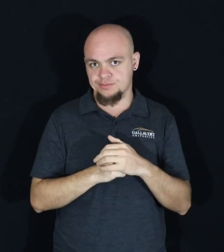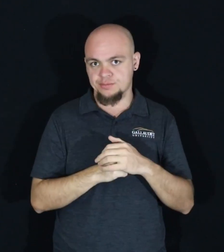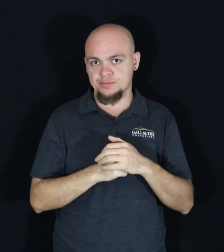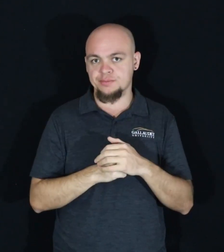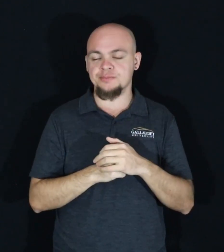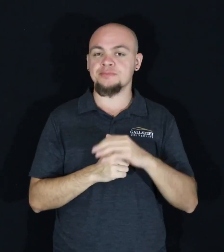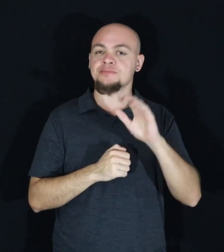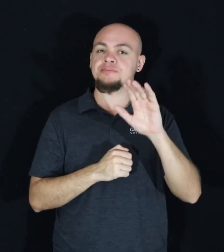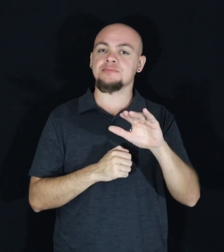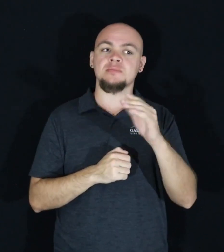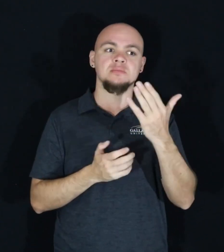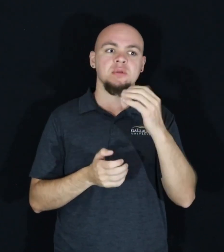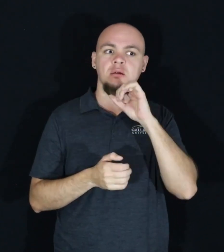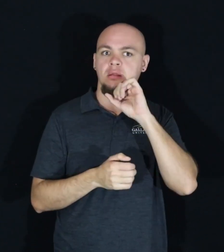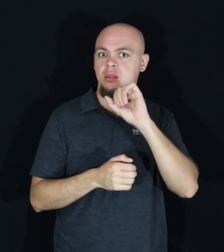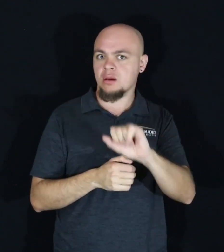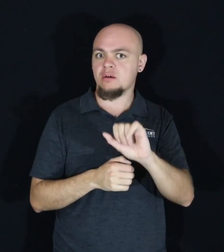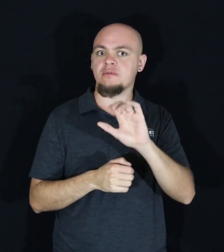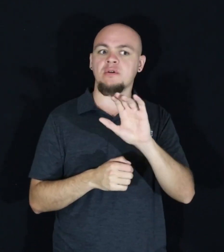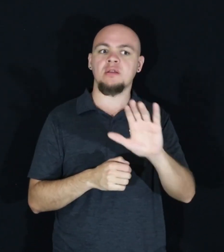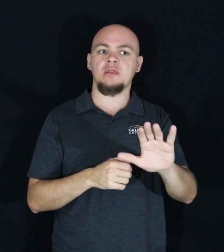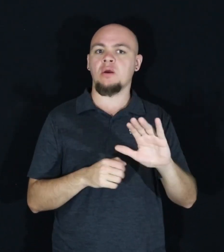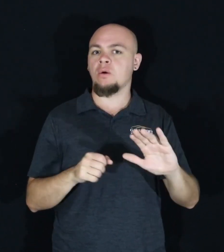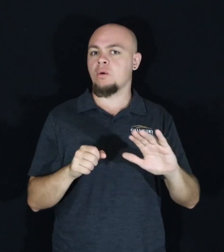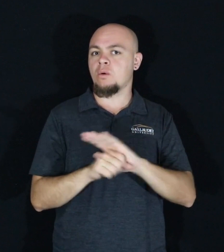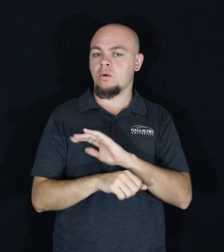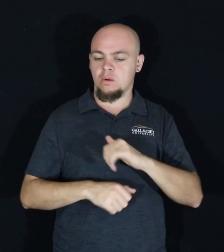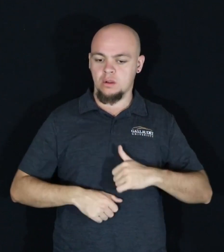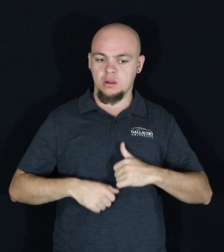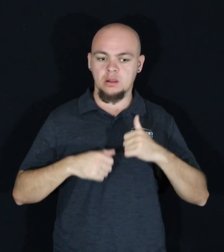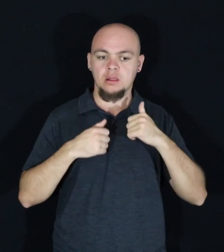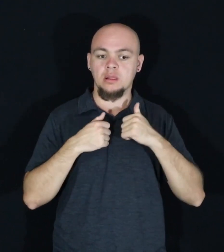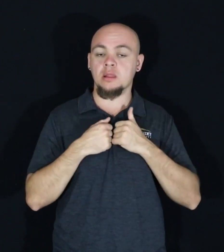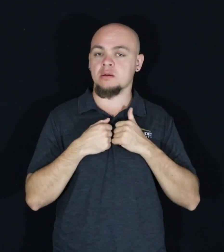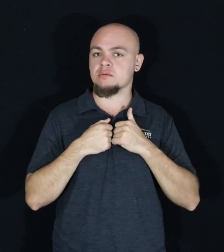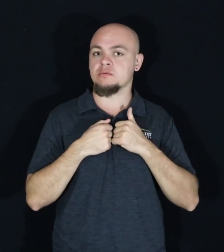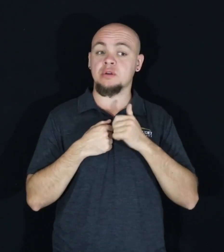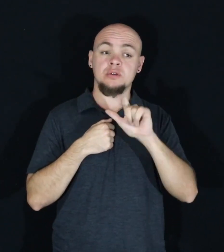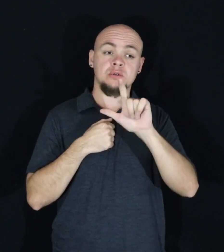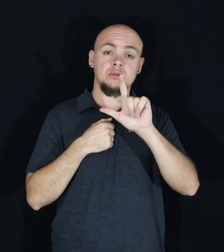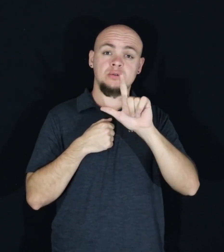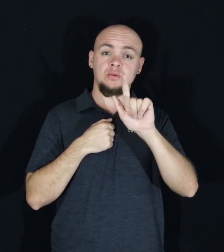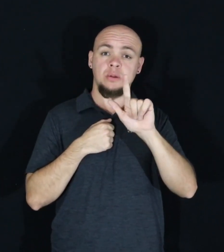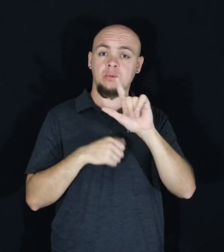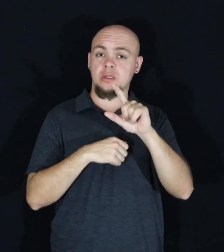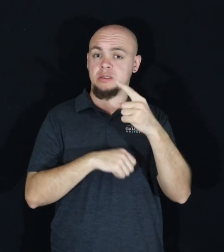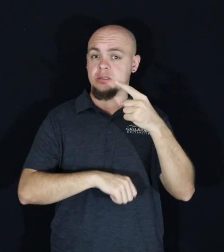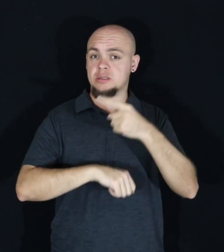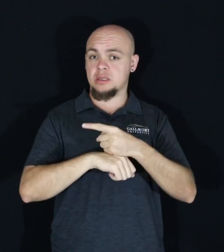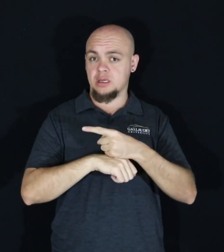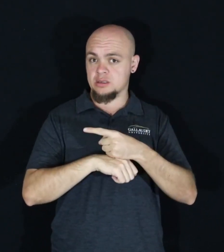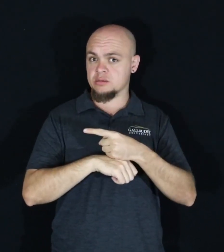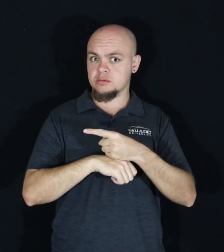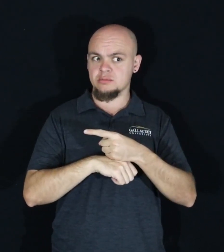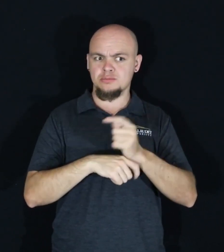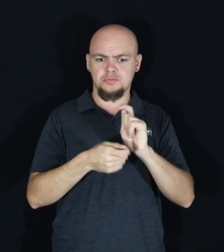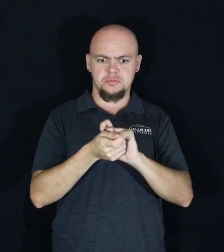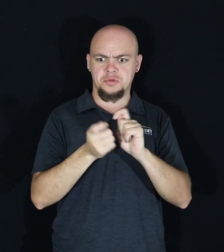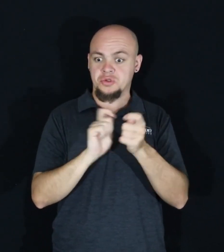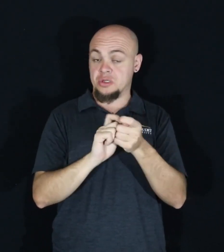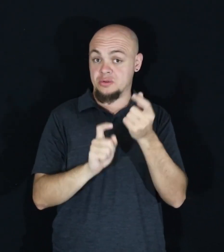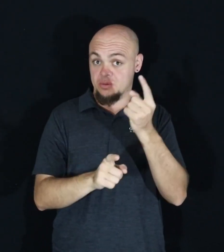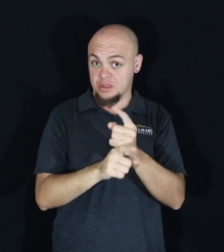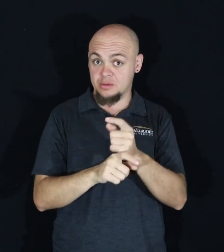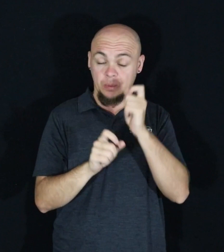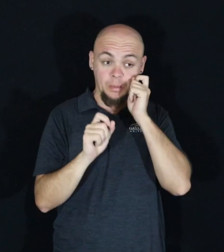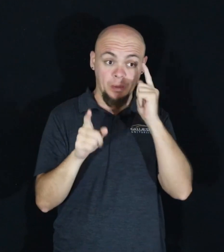mean, who wouldn't love to change their whole life within just 21 days? Wouldn't you love to start waking